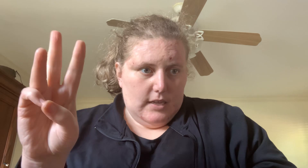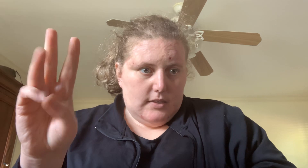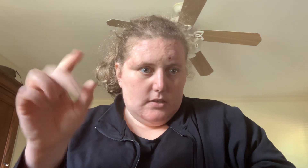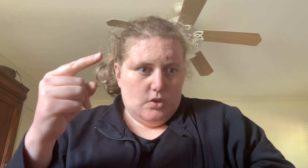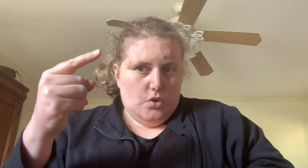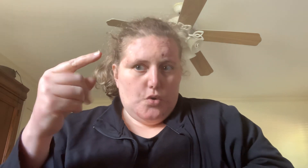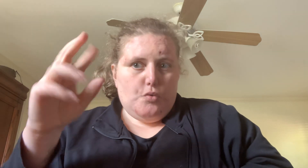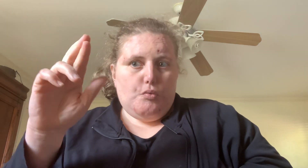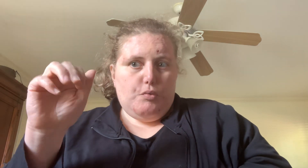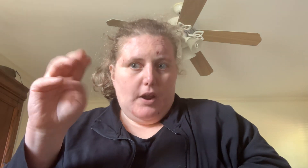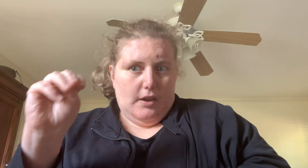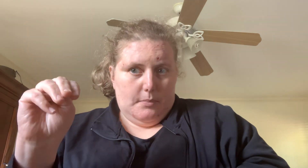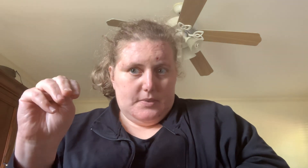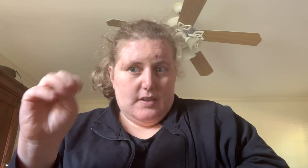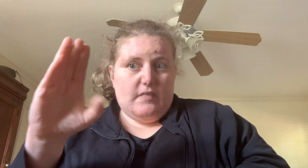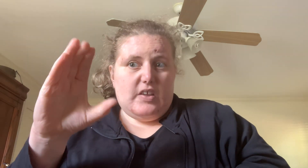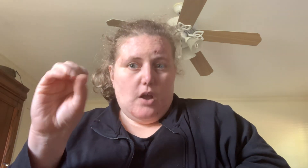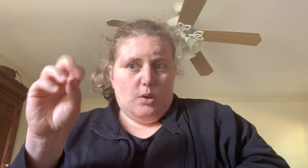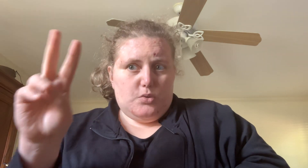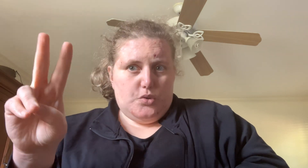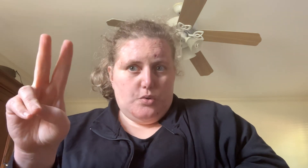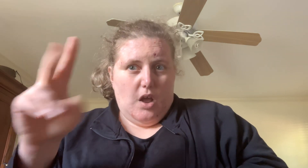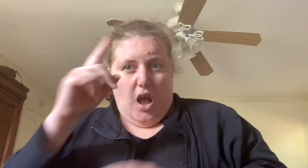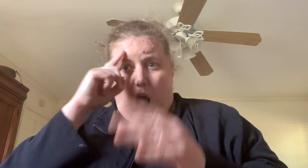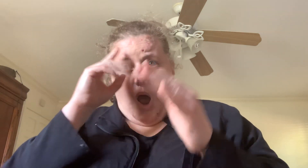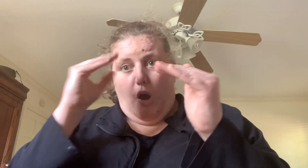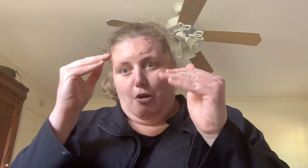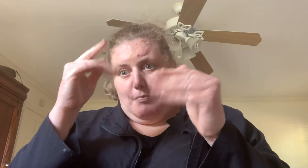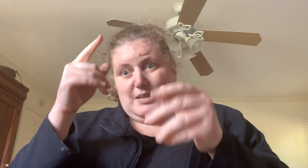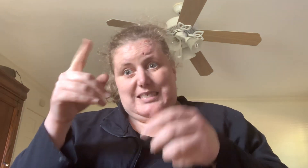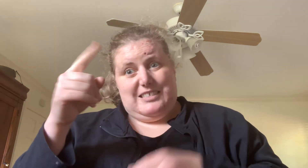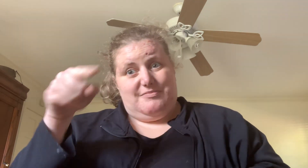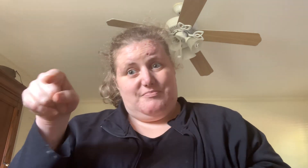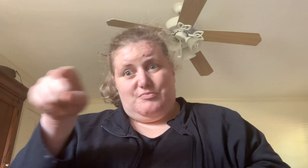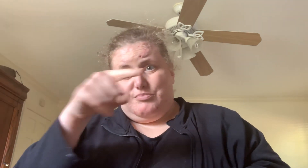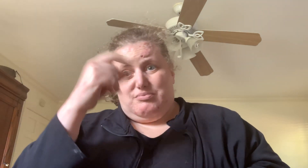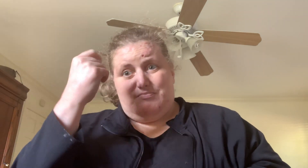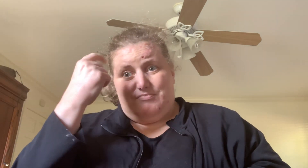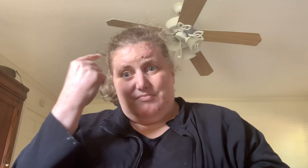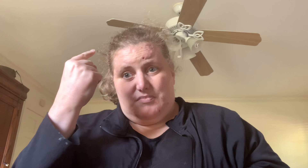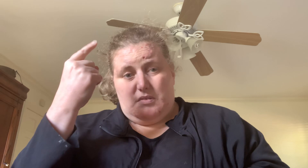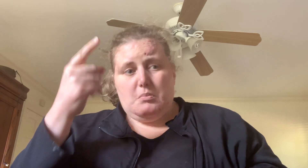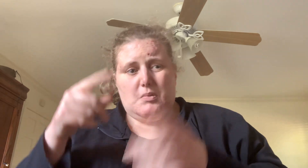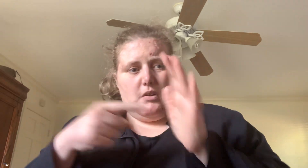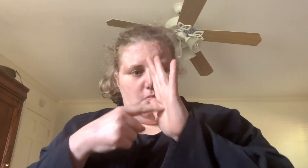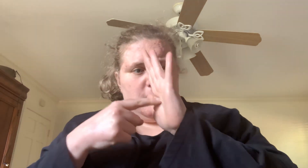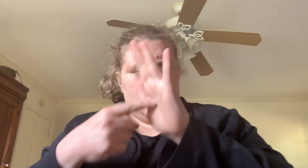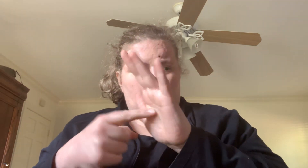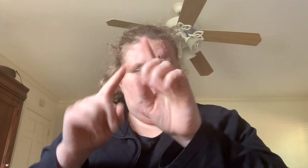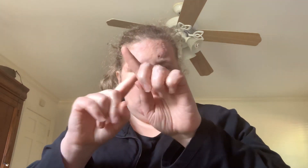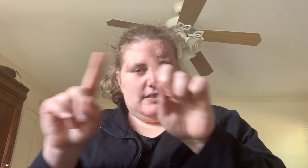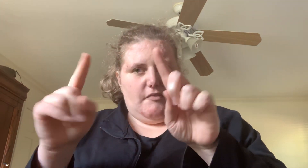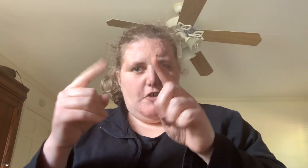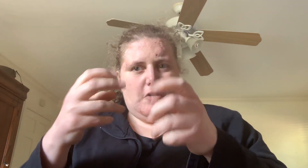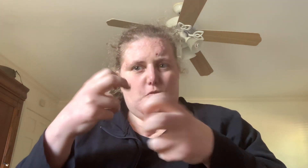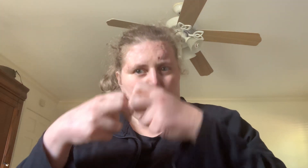Hope that makes sense. But guess what? We're gonna do another one. Give you a different reaction so that you can see it